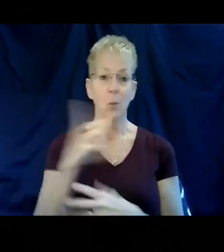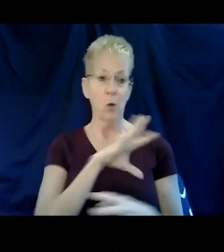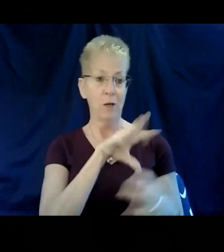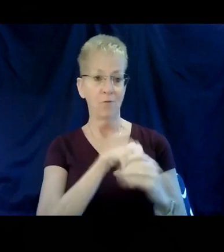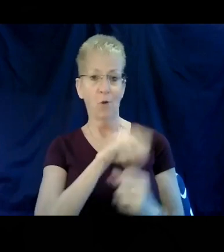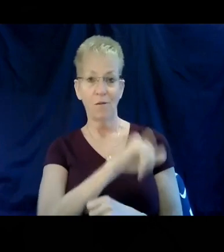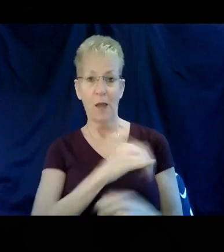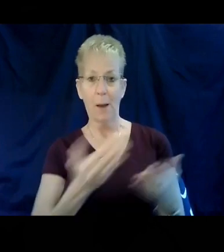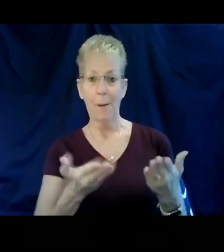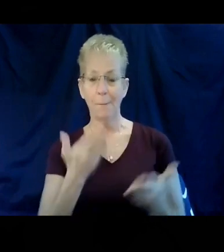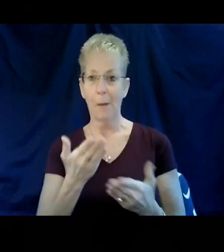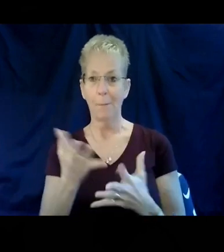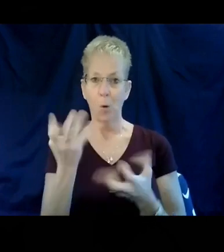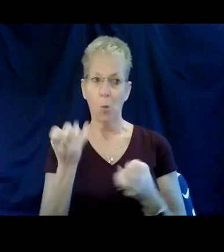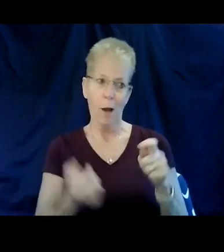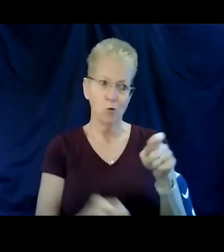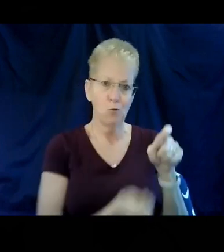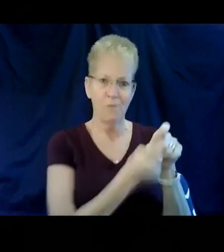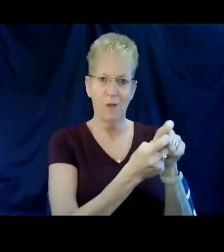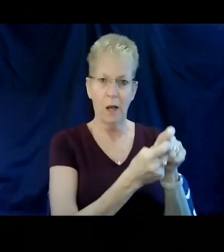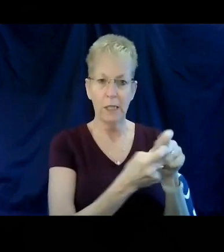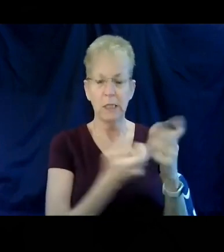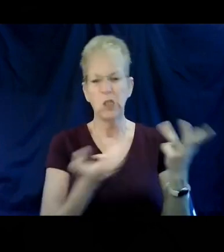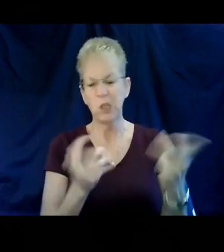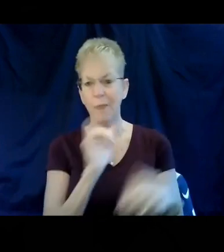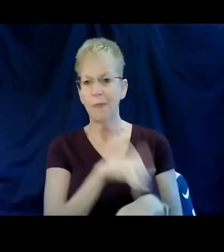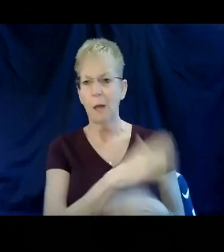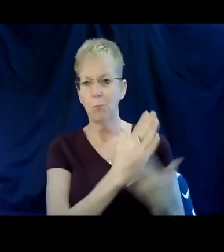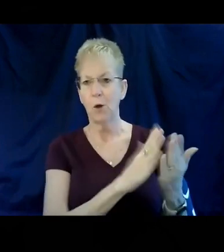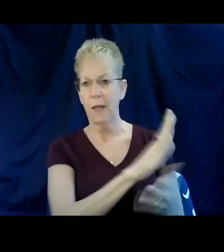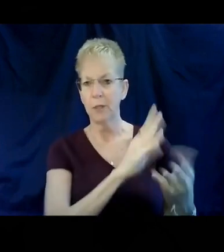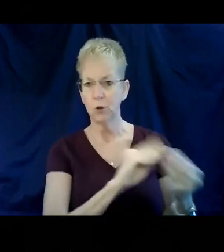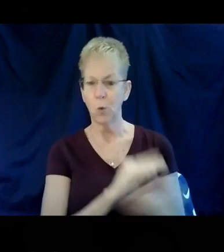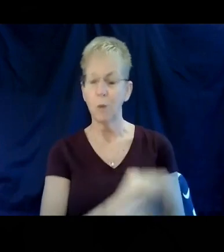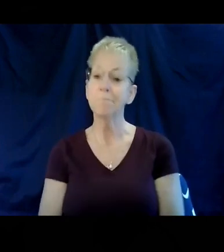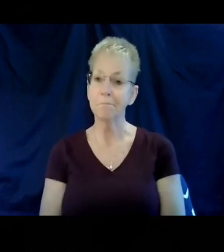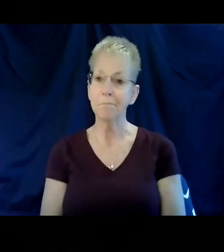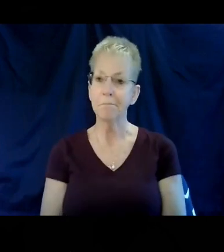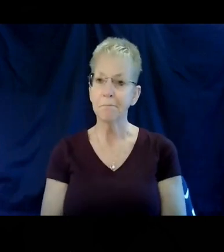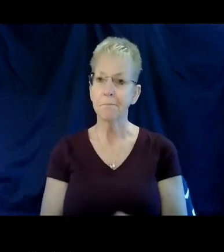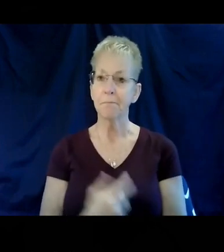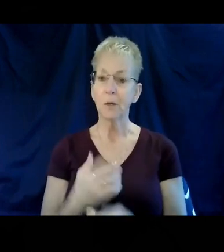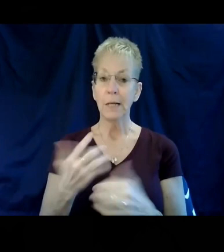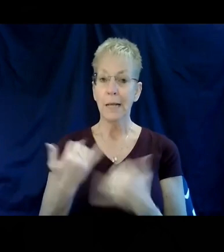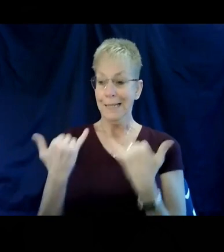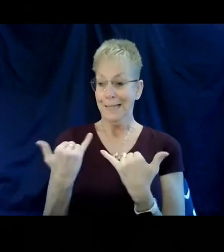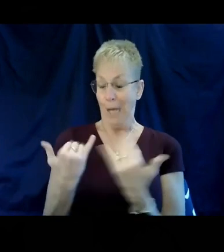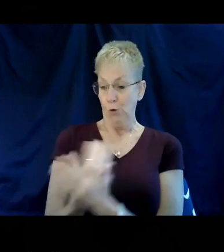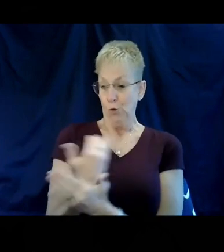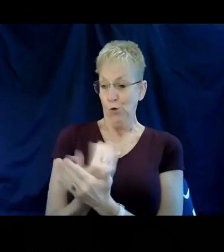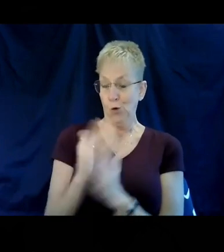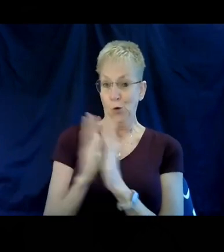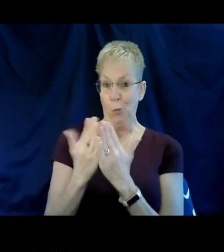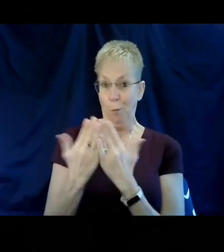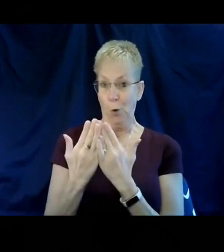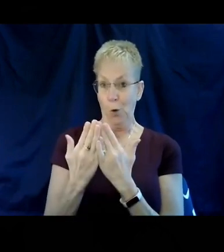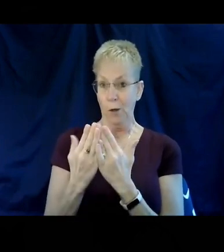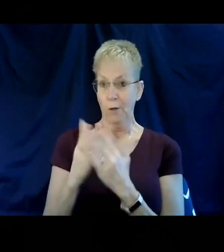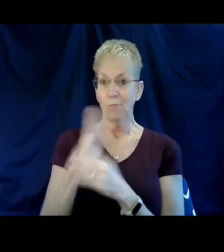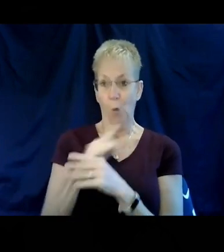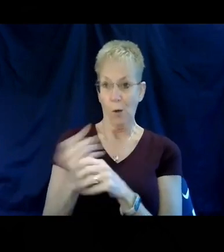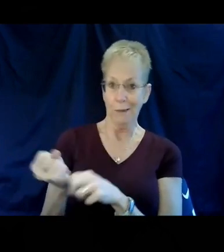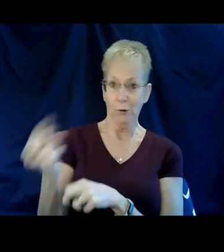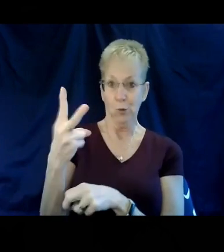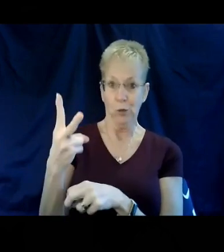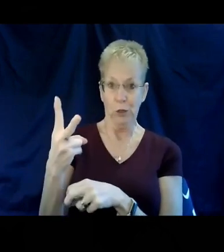want some revenge. So that's part of that plot. Um, the book I'm working on right now, which is not for next year, but the year